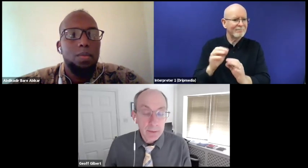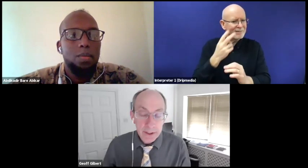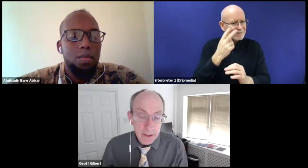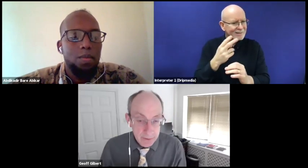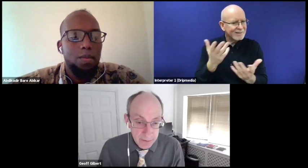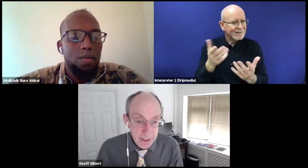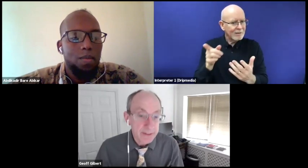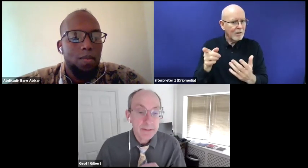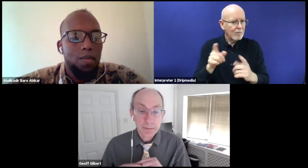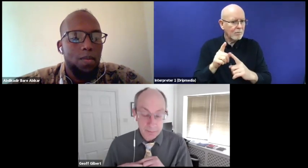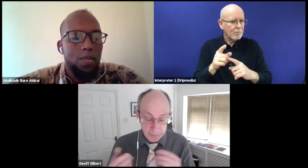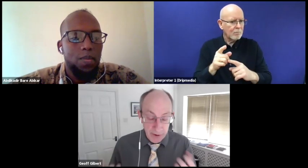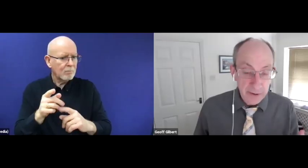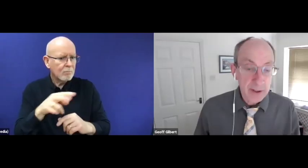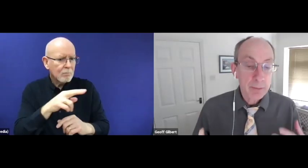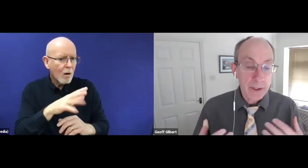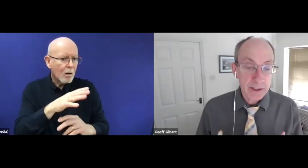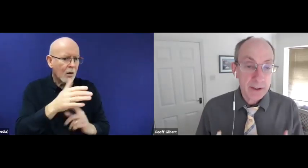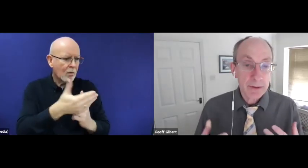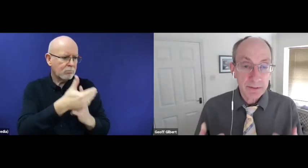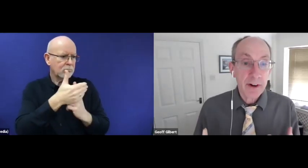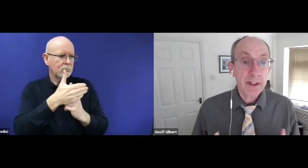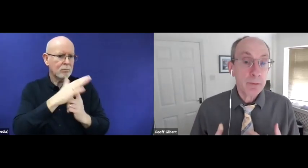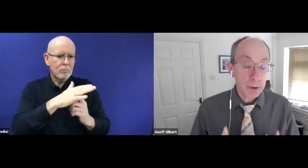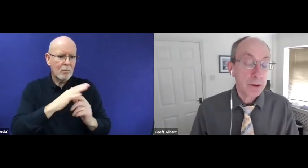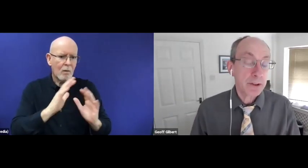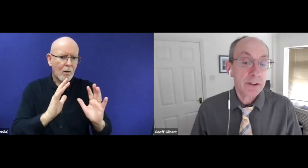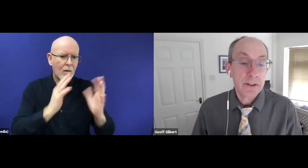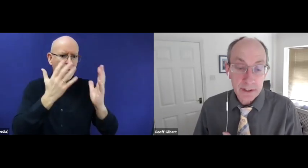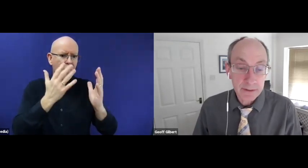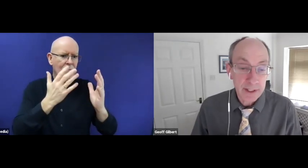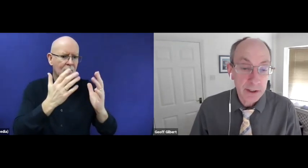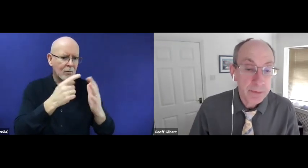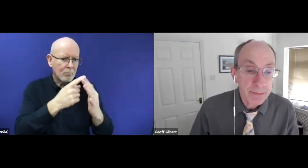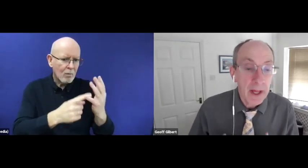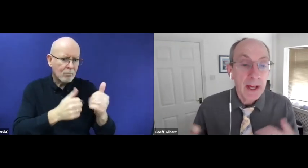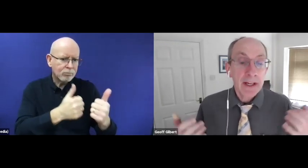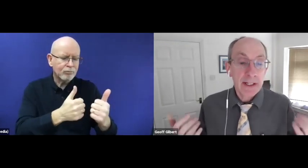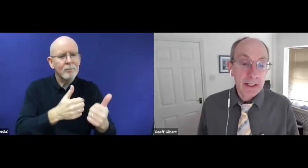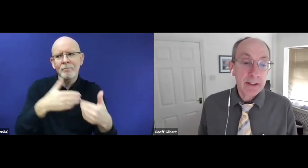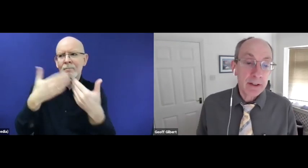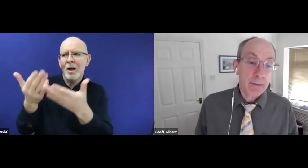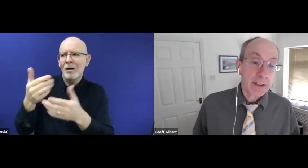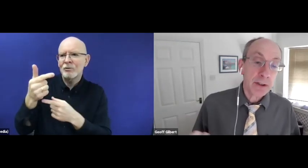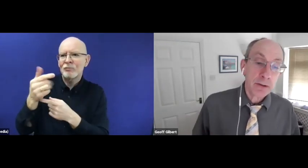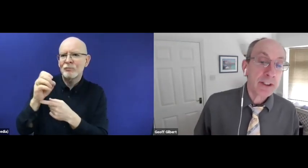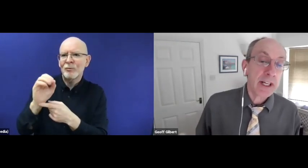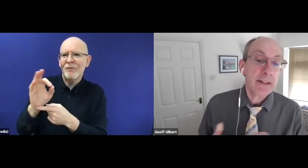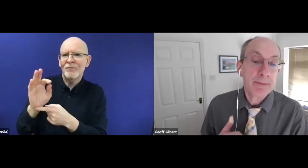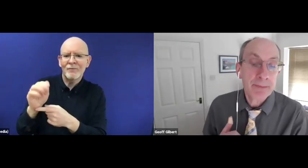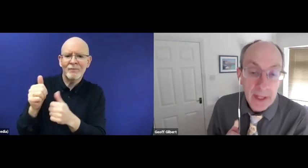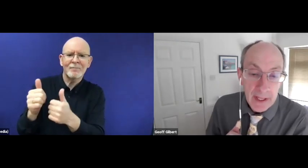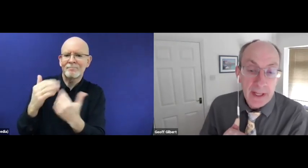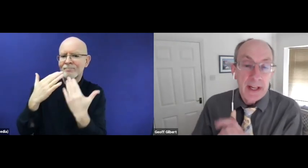Thank you, Abikar, for that very personal but very important intervention. Can I come back to you,